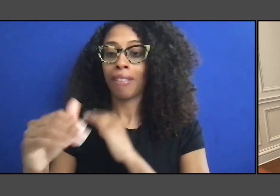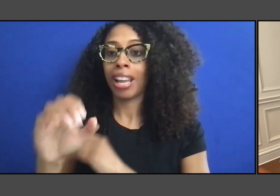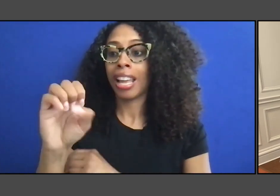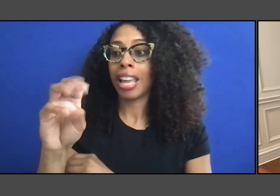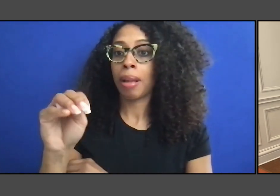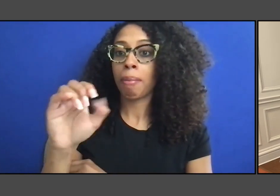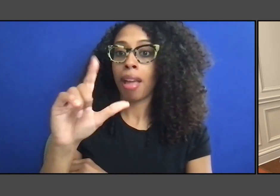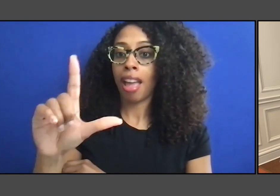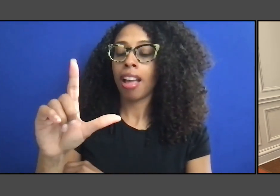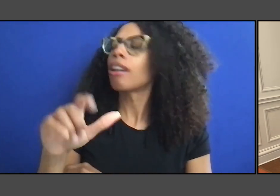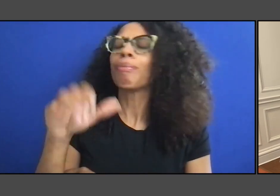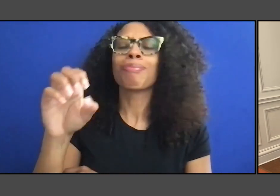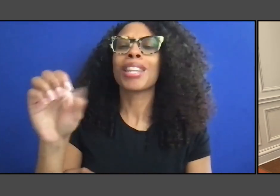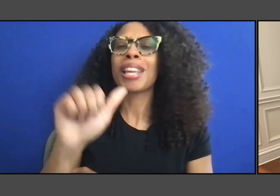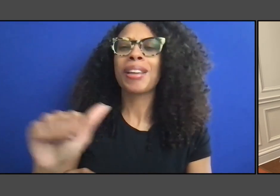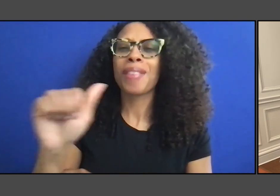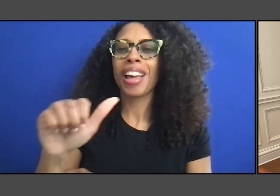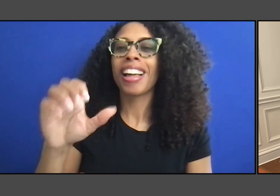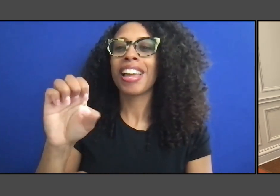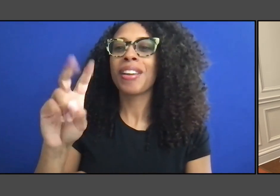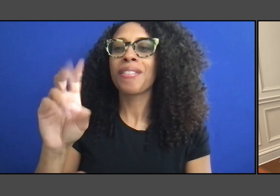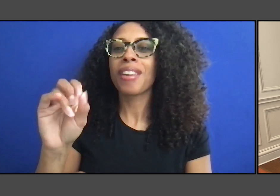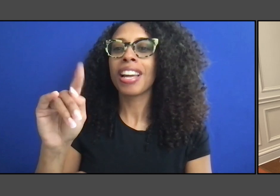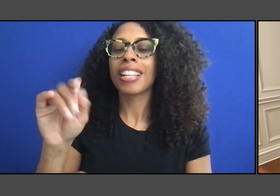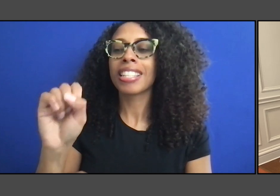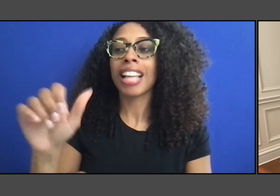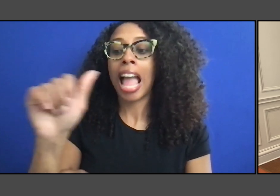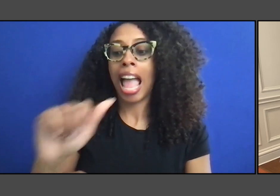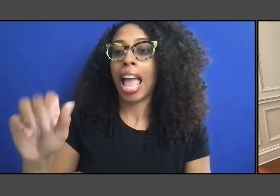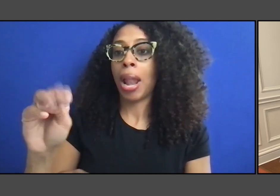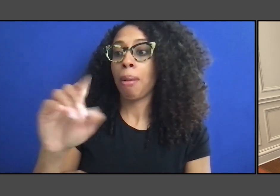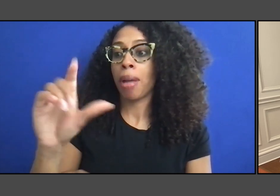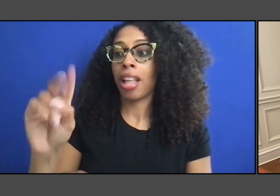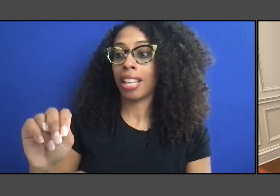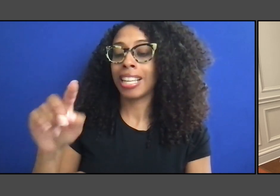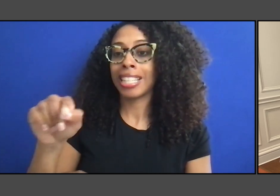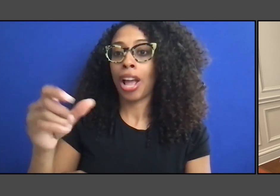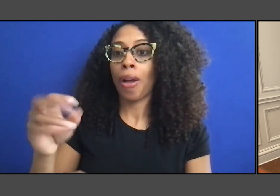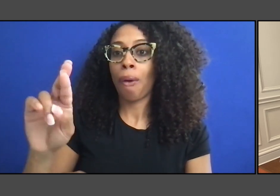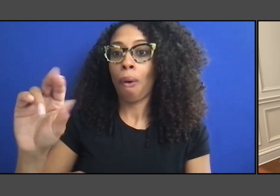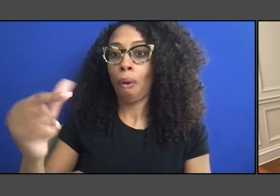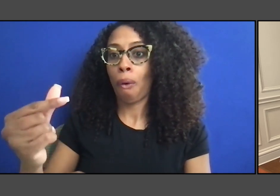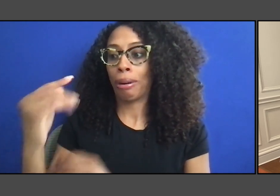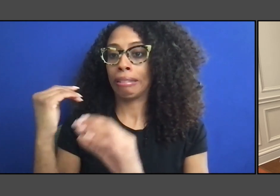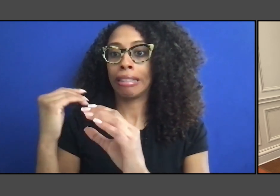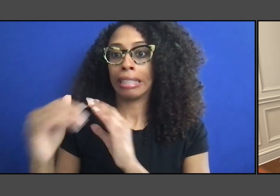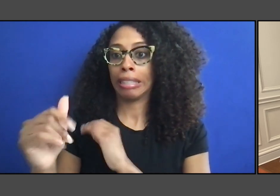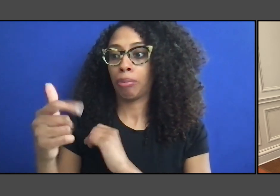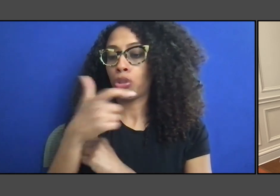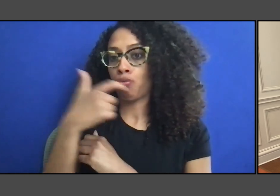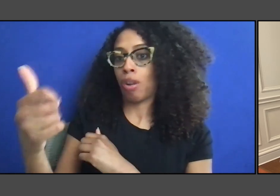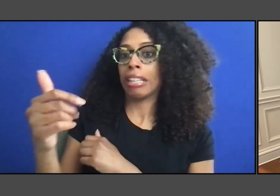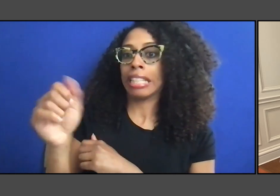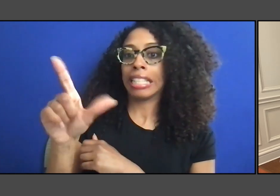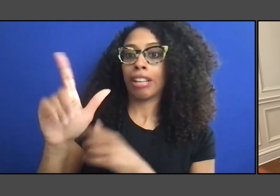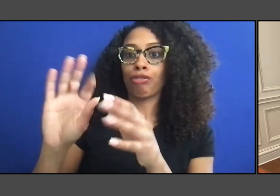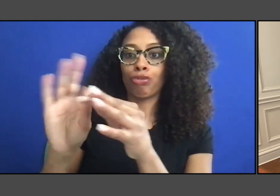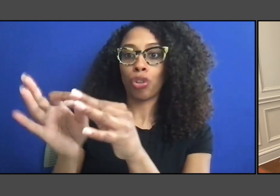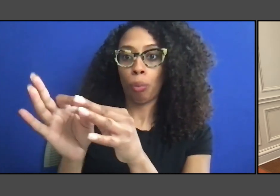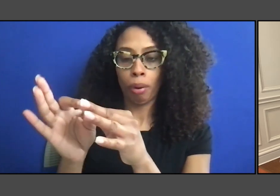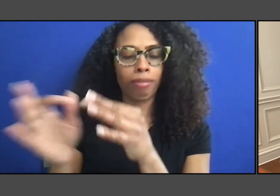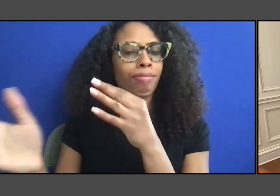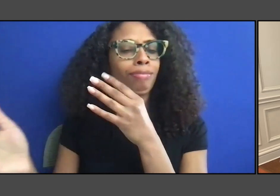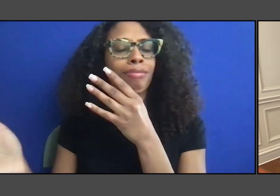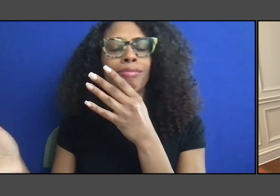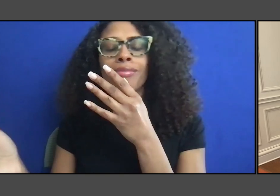events@mellon.org if you would like a link to watch the ASL interpretation stream. And regardless of how you are participating, I invite all of you